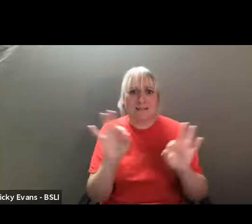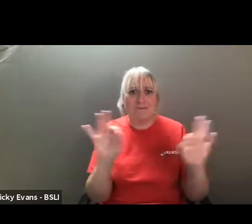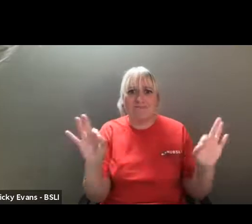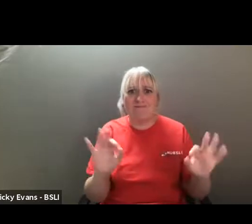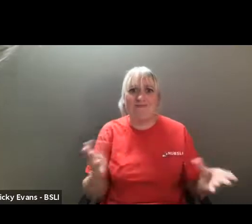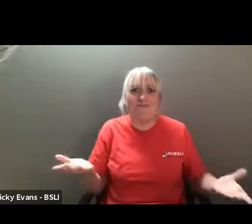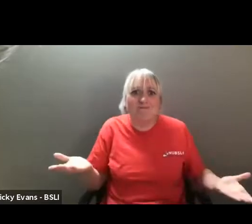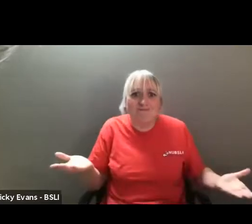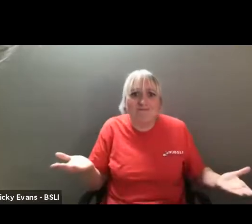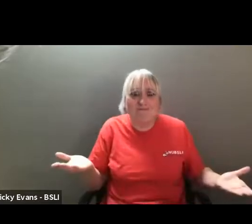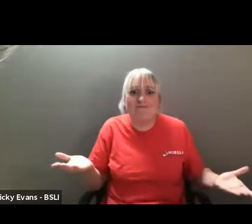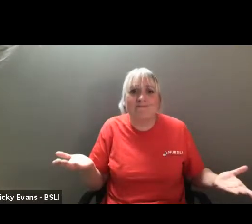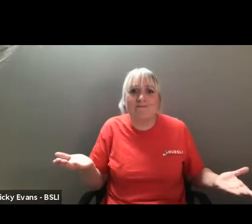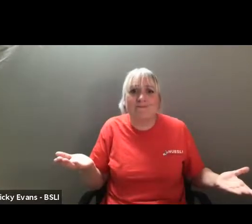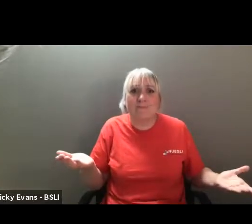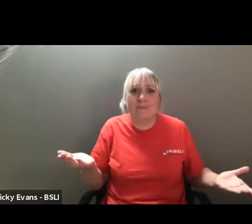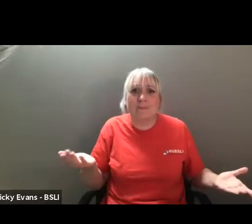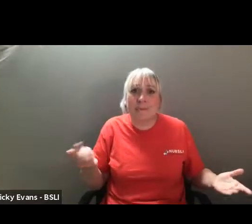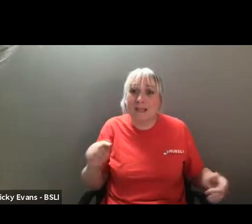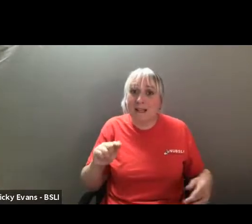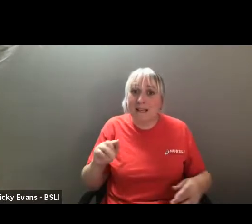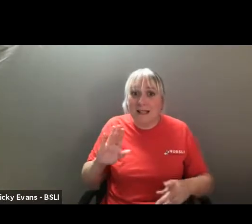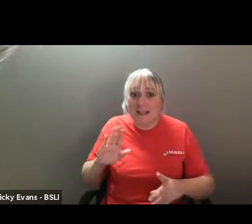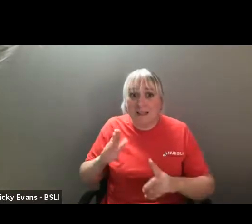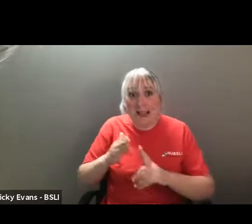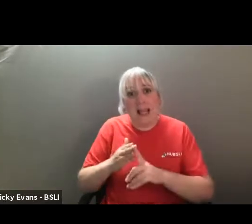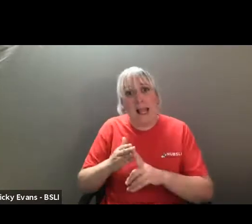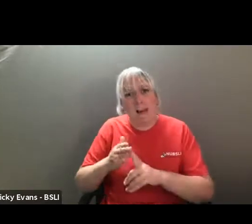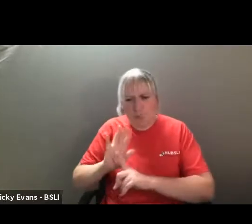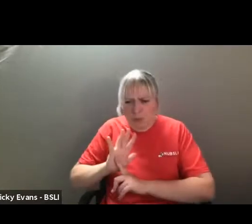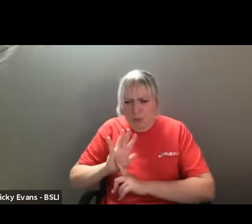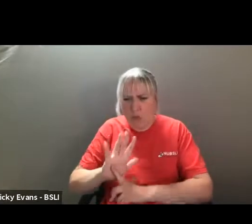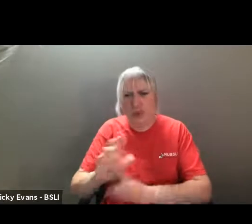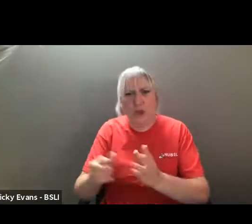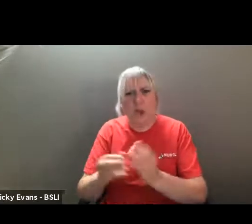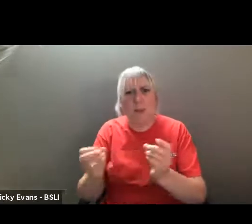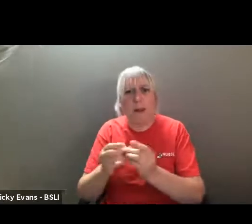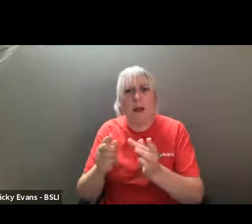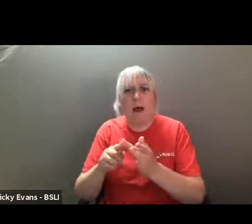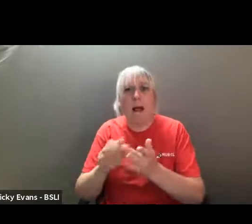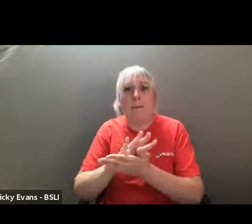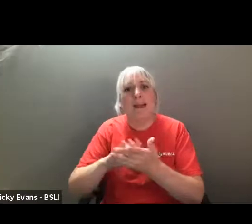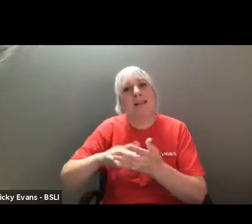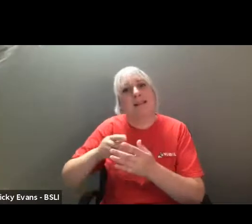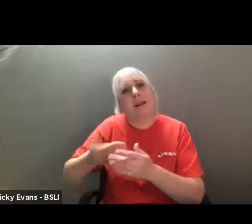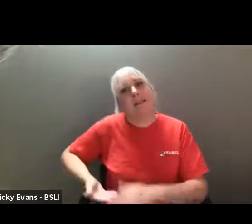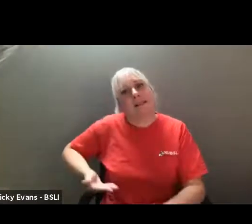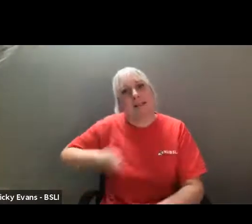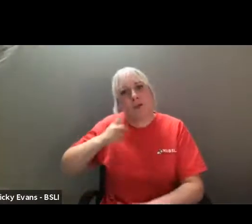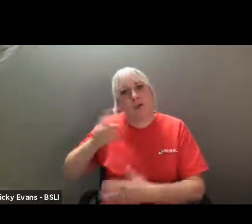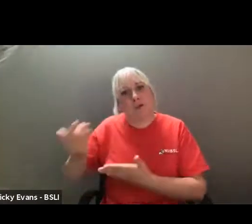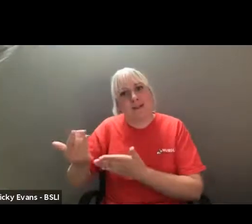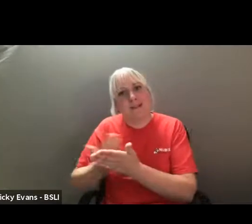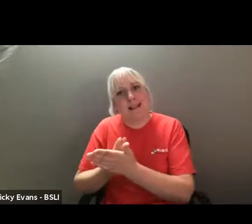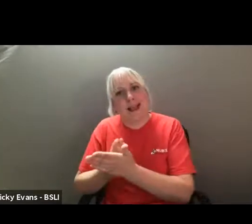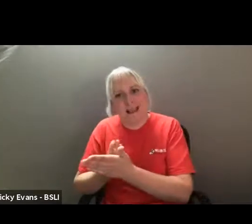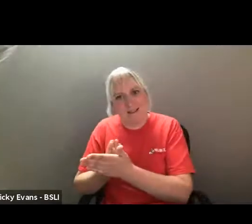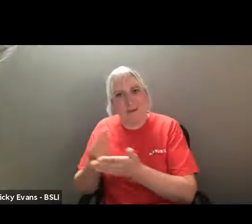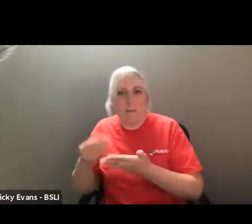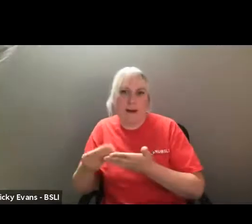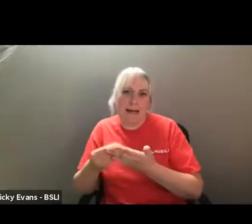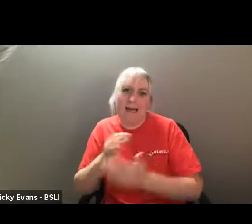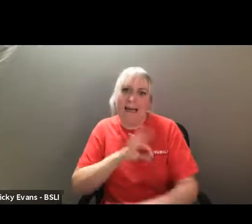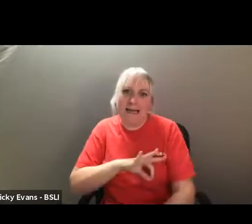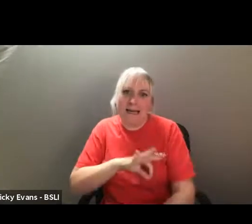of the Ontario Chamber of Commerce, pushing the basic income. And there has been, and maybe you can ask me questions as I wrap up,